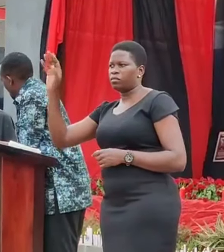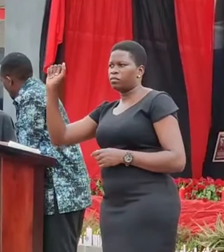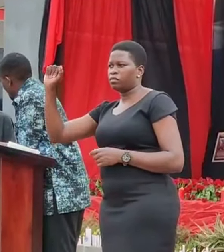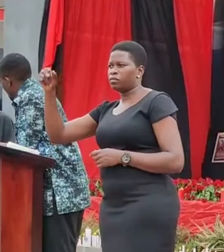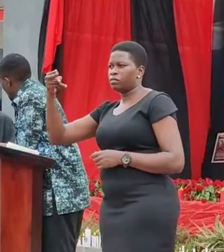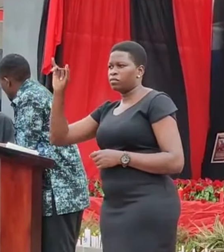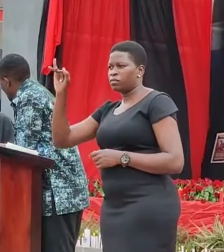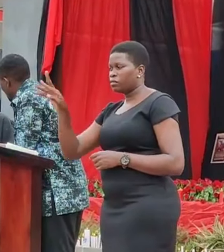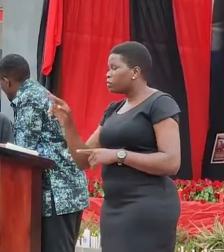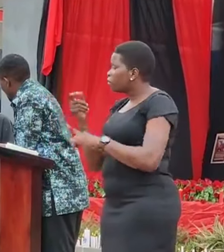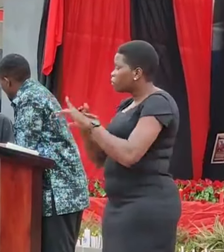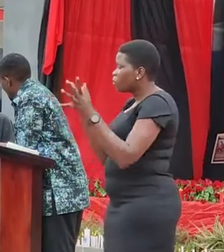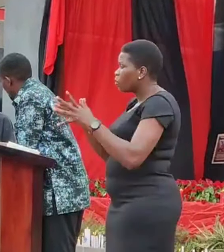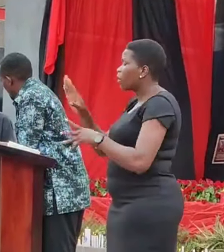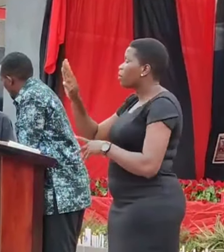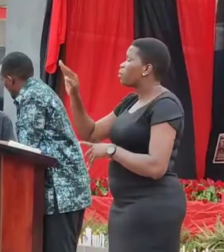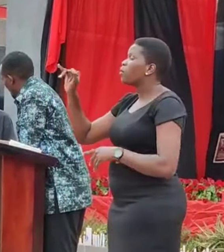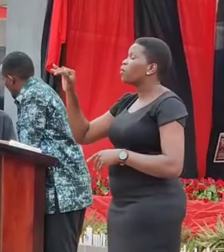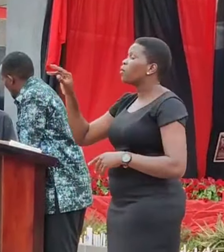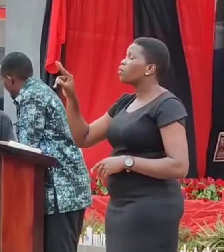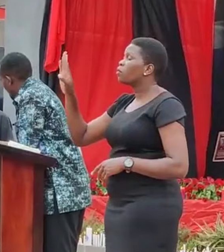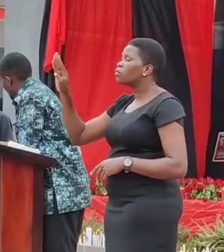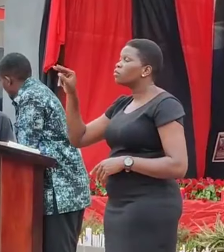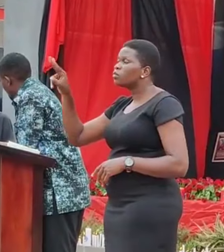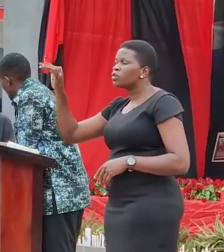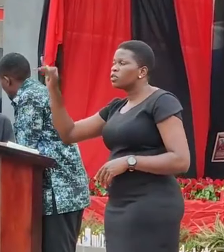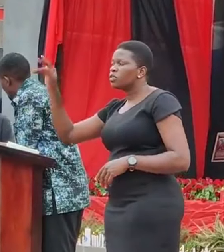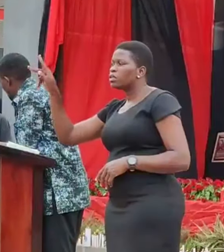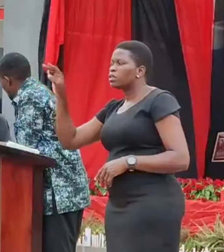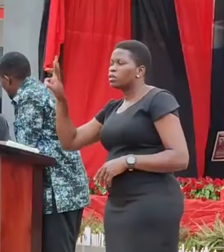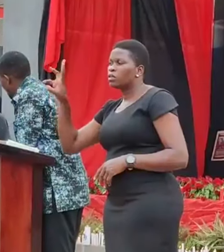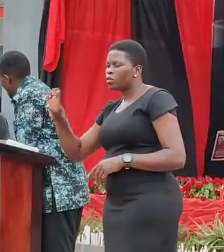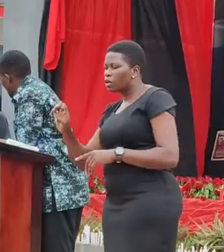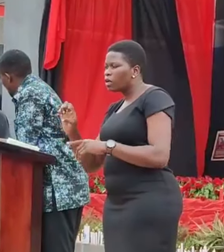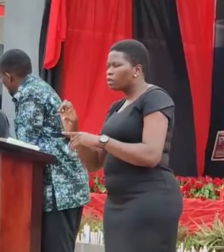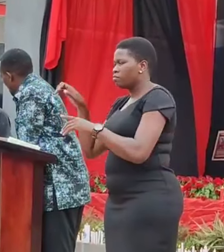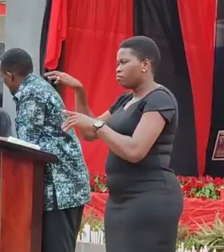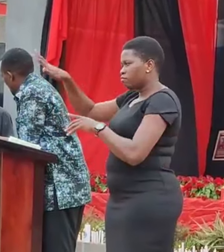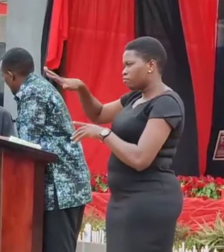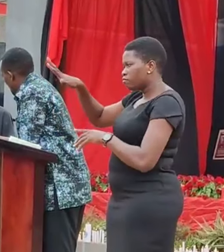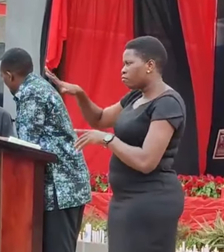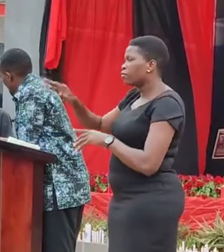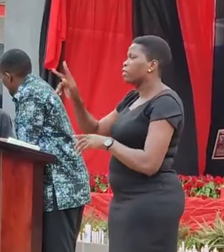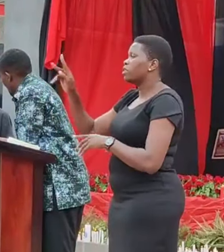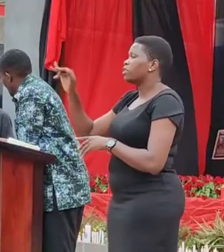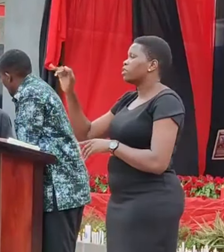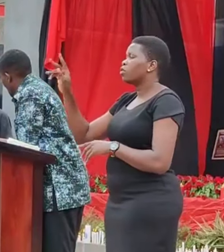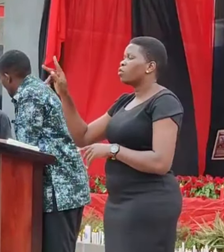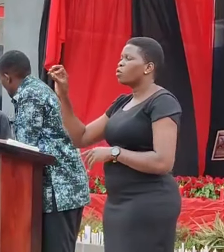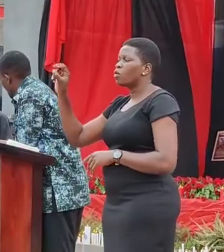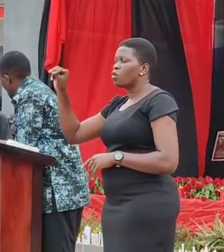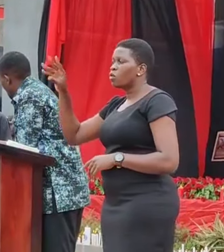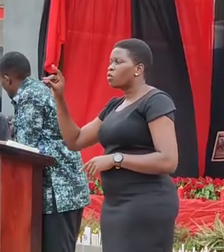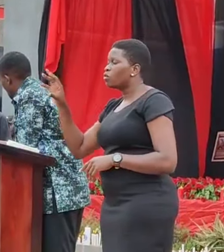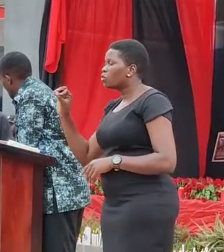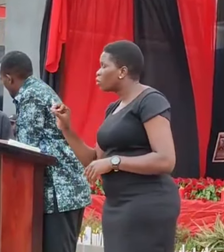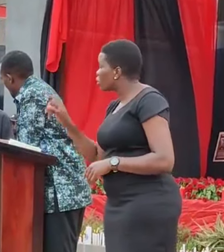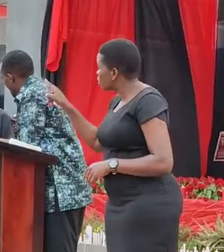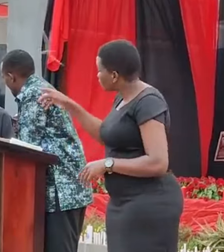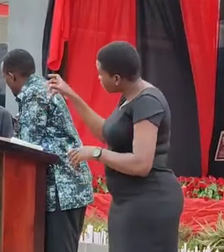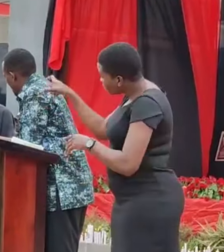Zambi ni dogo yuko, bomba ni nienga, ucharubati kati kumbi. Zoe mu yafuna